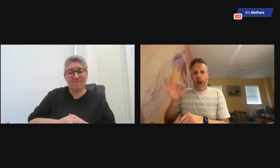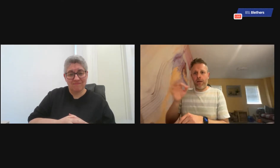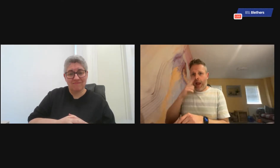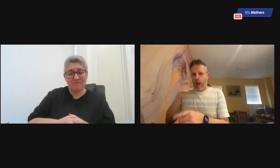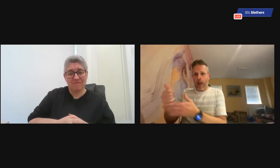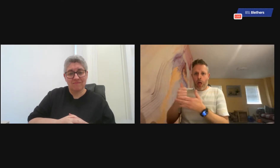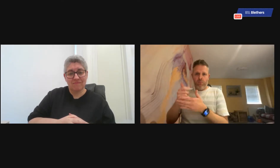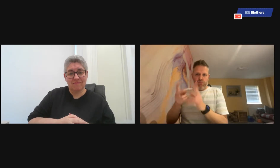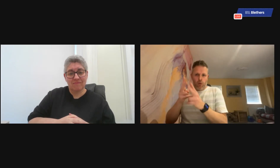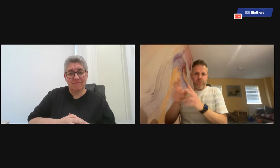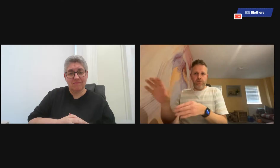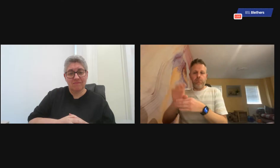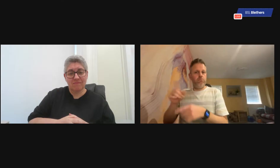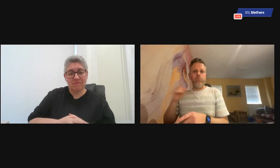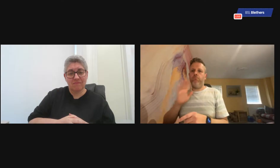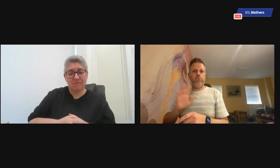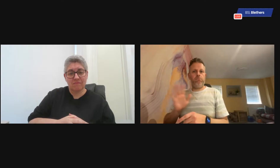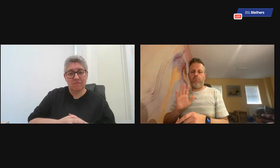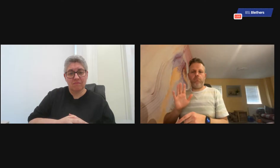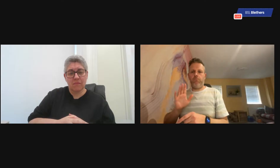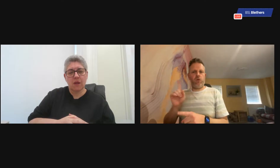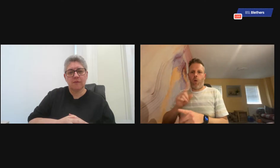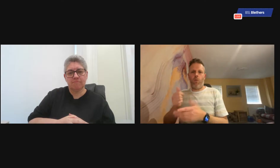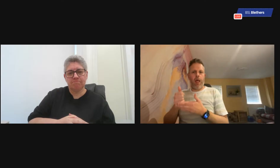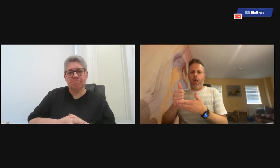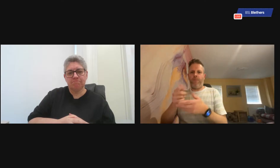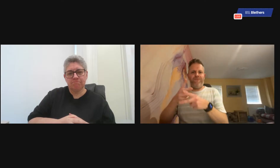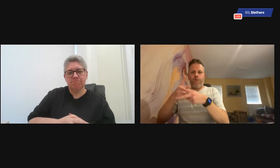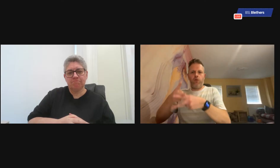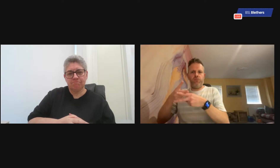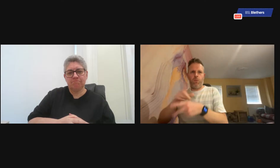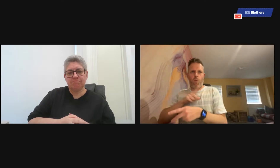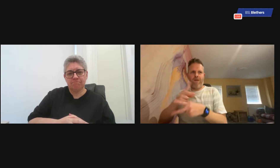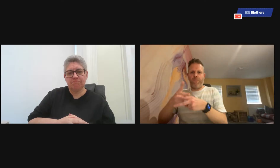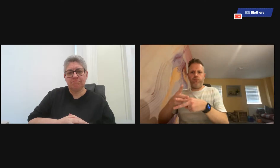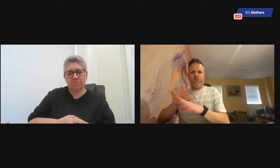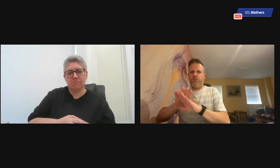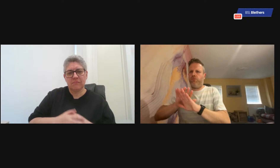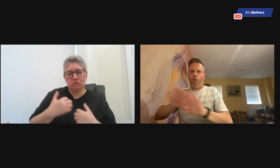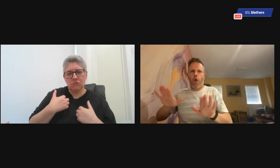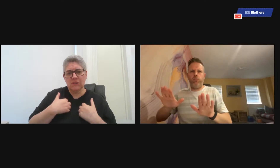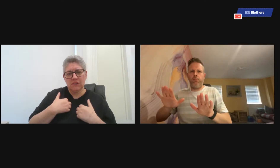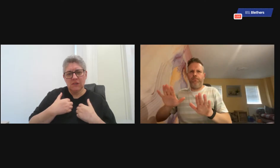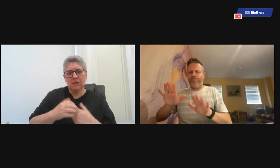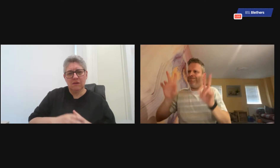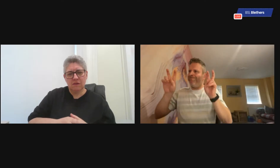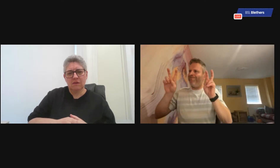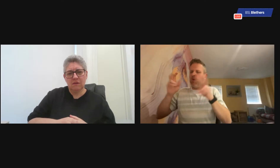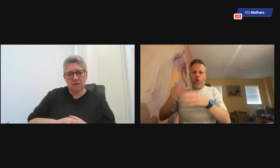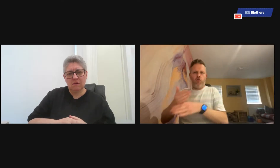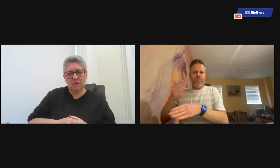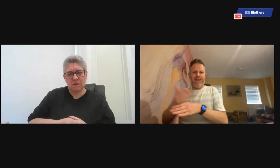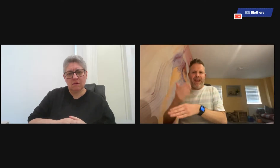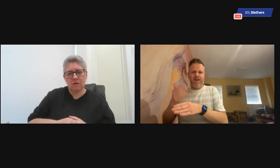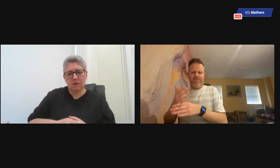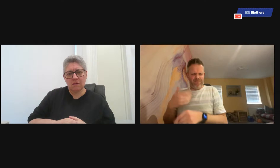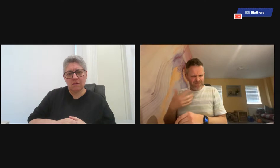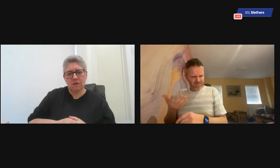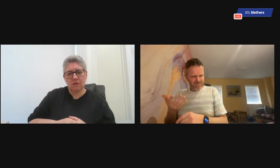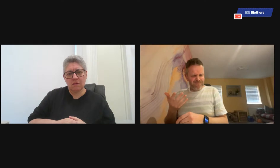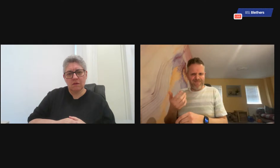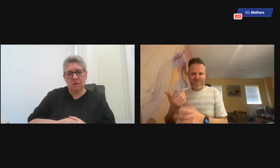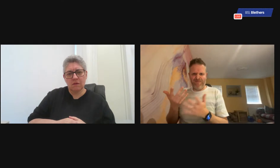interesting because, I asked for support from Access to Work and that wasn't provided because it's